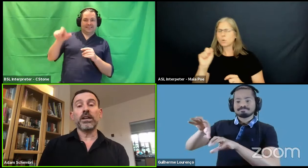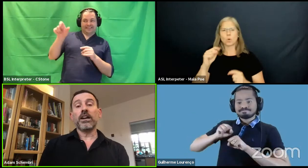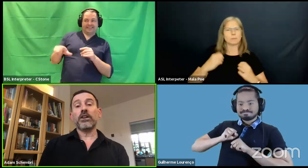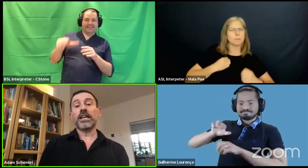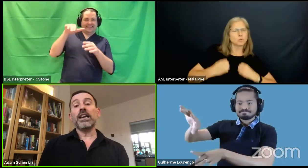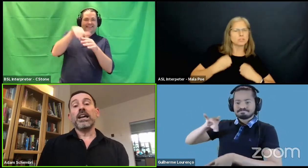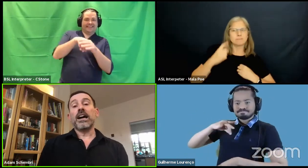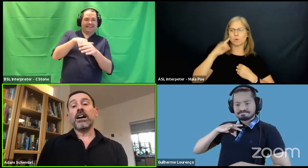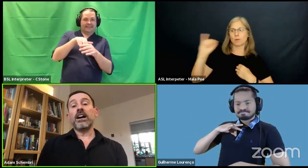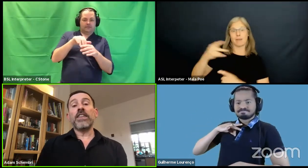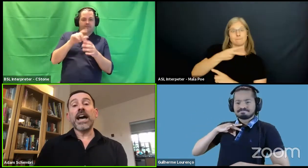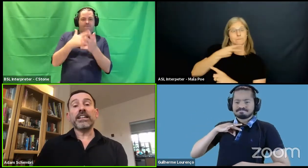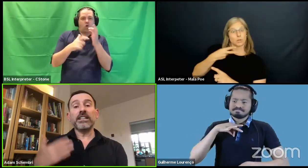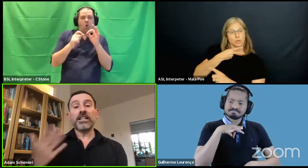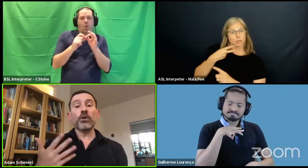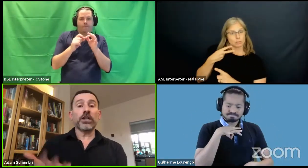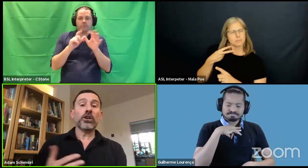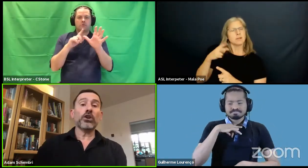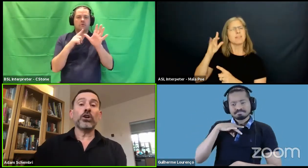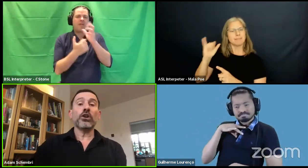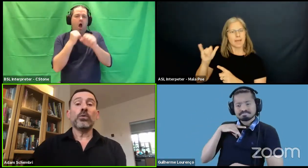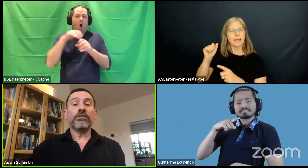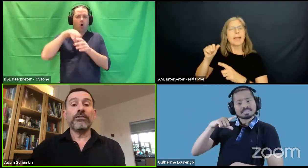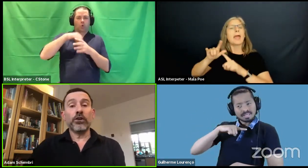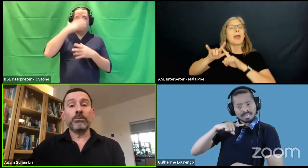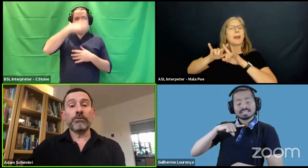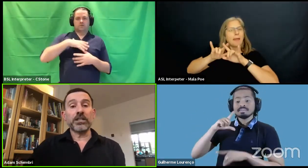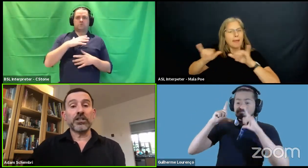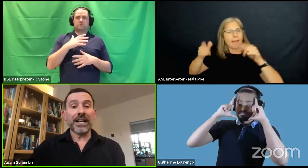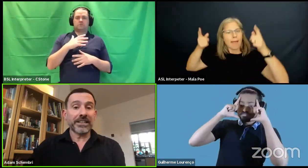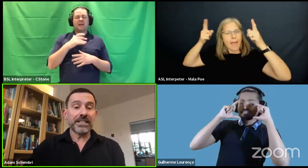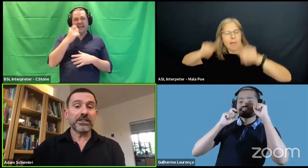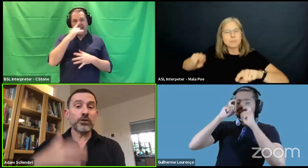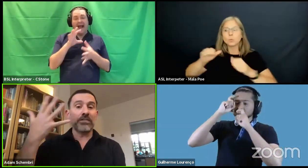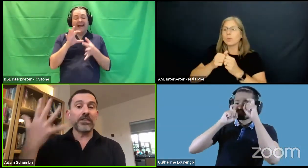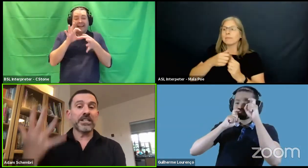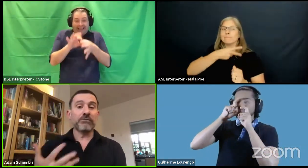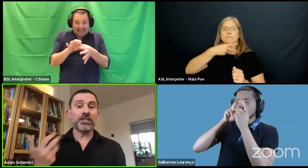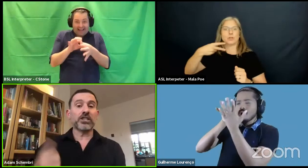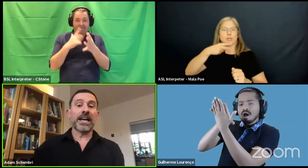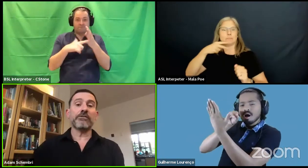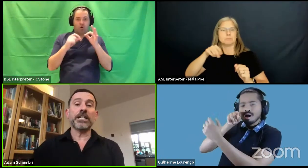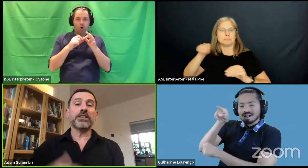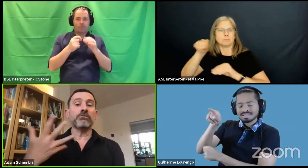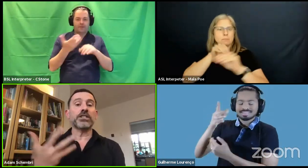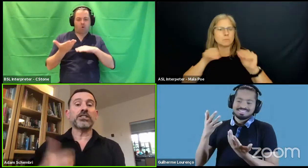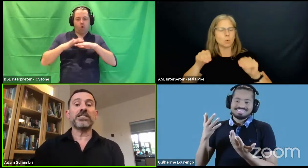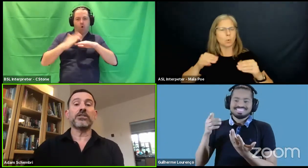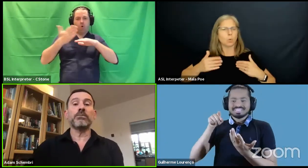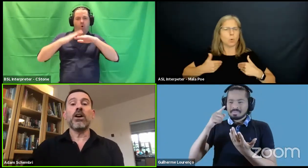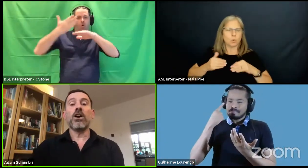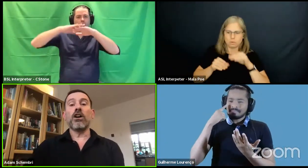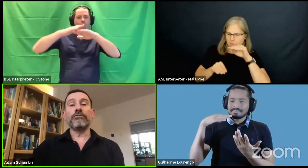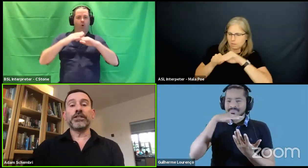verb, okay, that can co-occur with verb directionality. So you get this rich layering, this rich